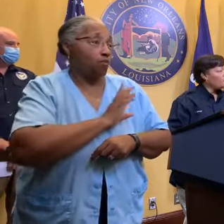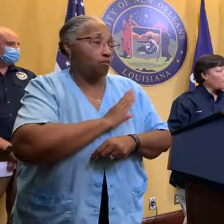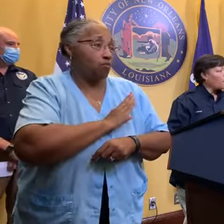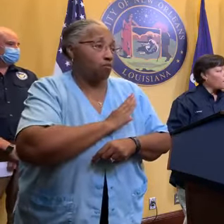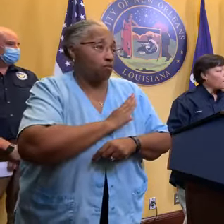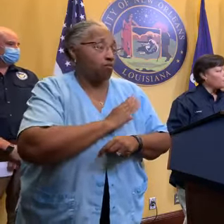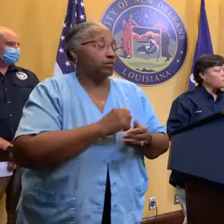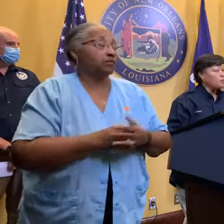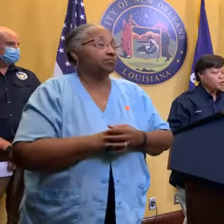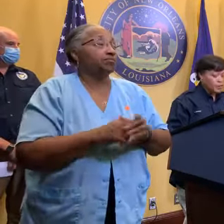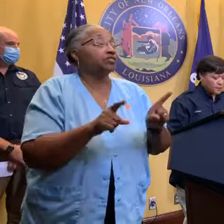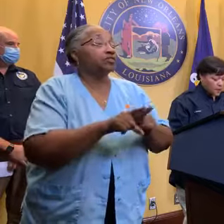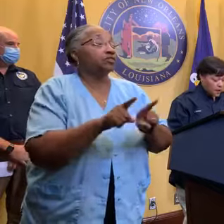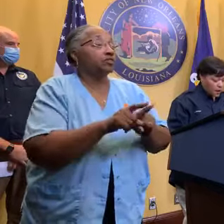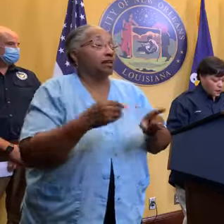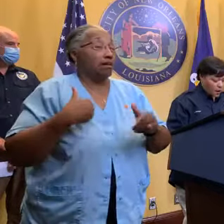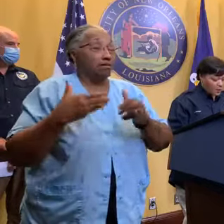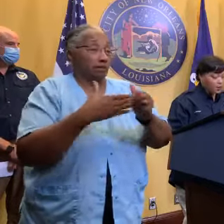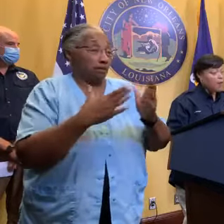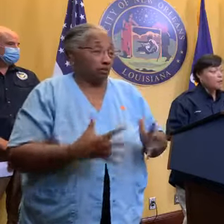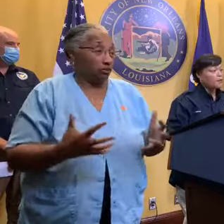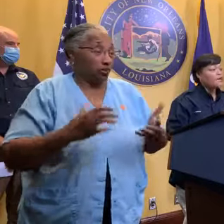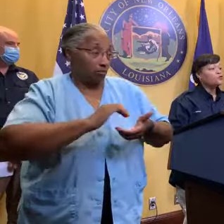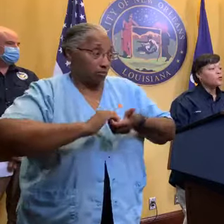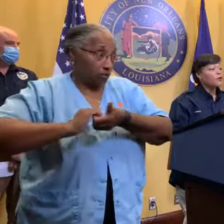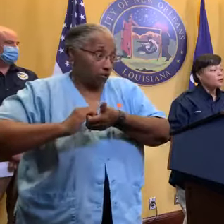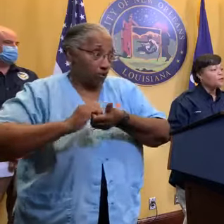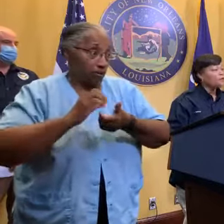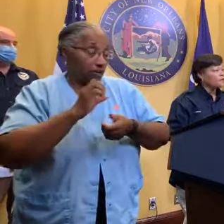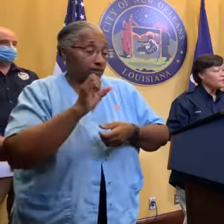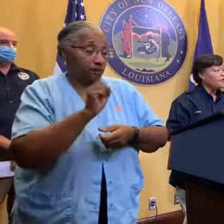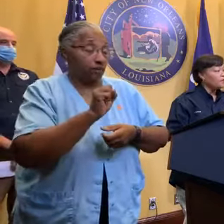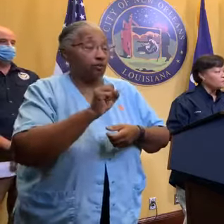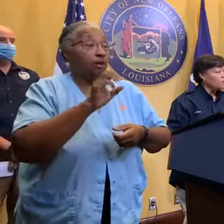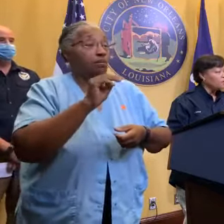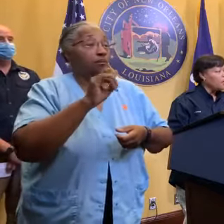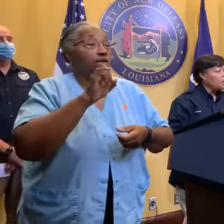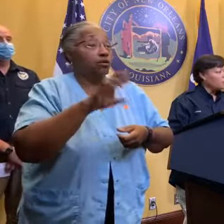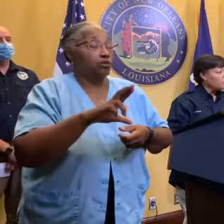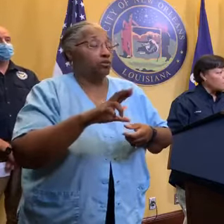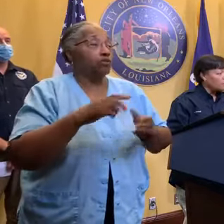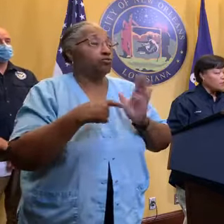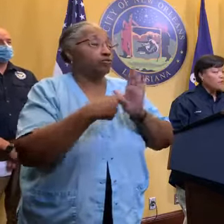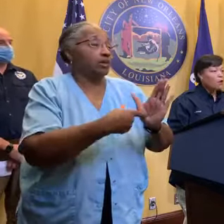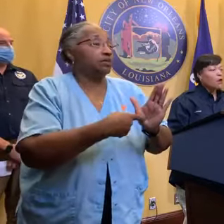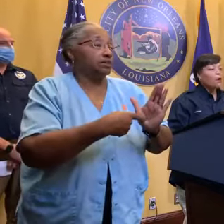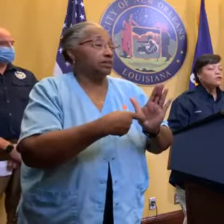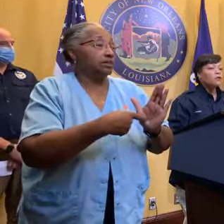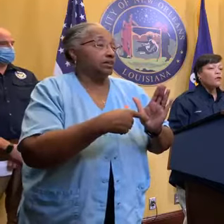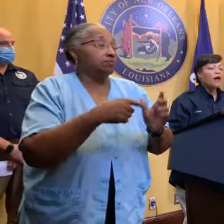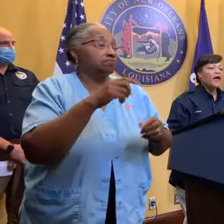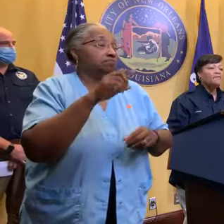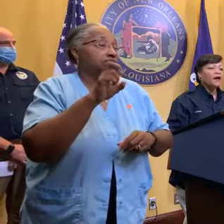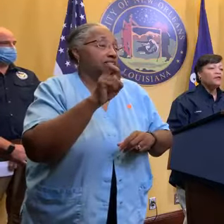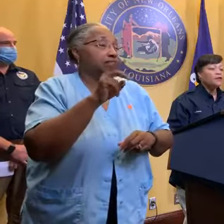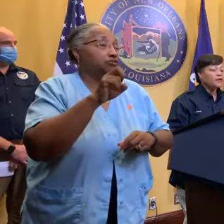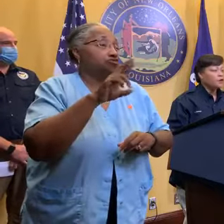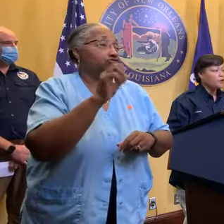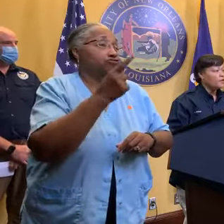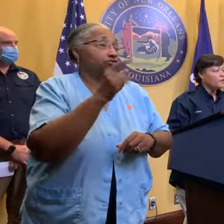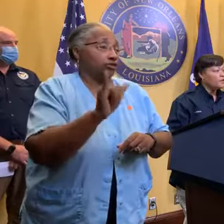have our leadership partner, Sandra Miller, representing Entergy New Orleans. Also, I have